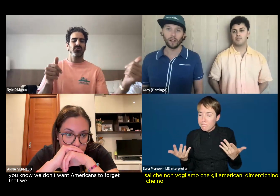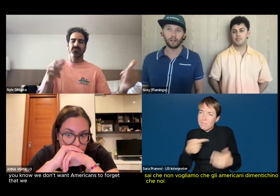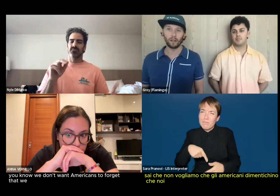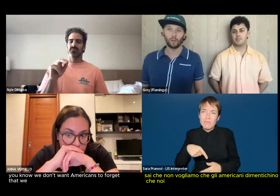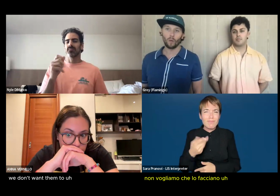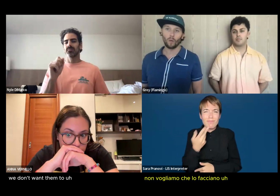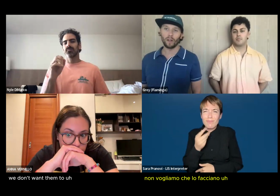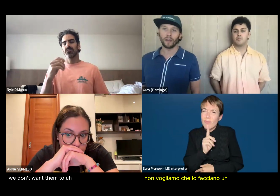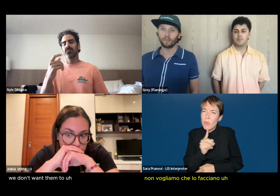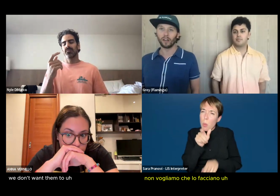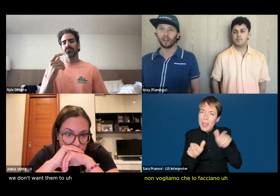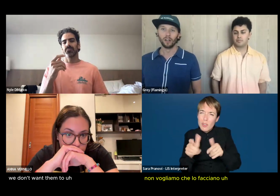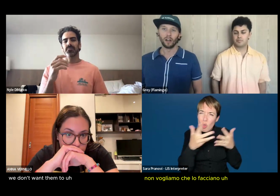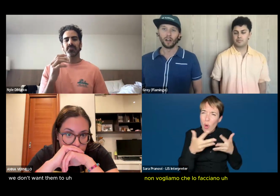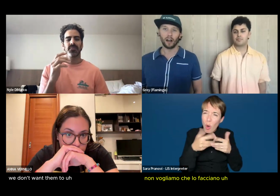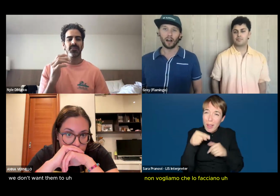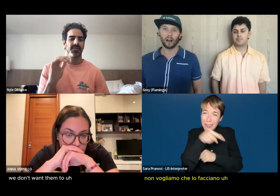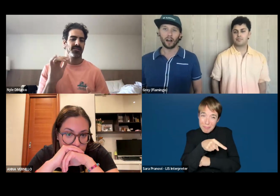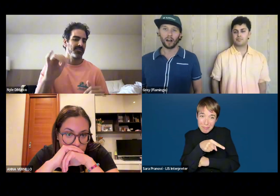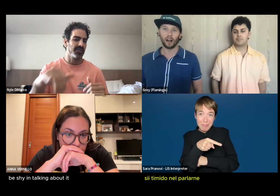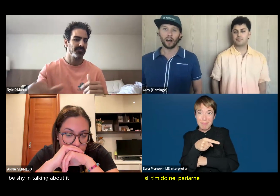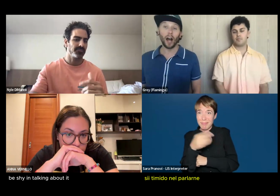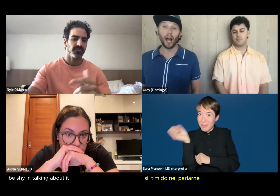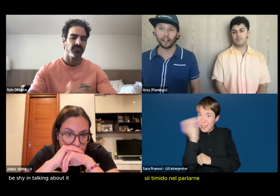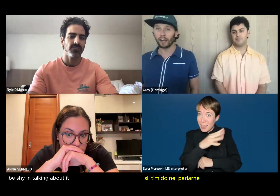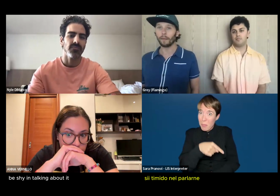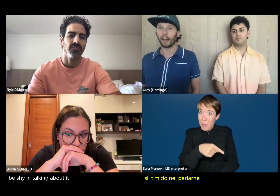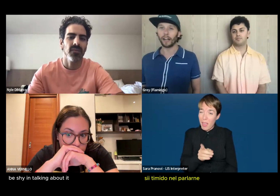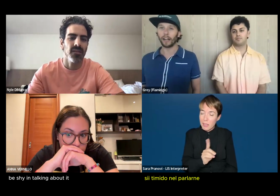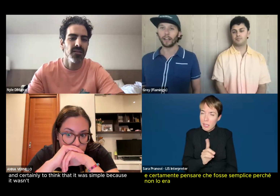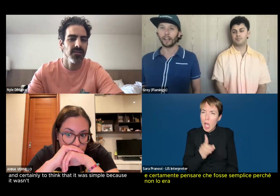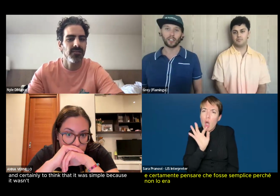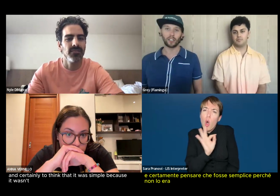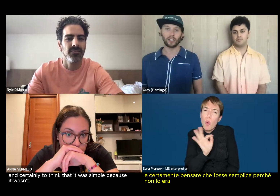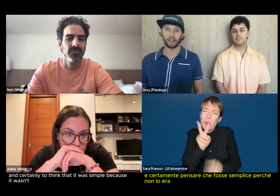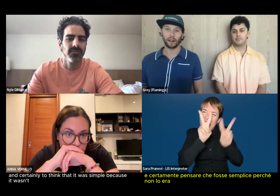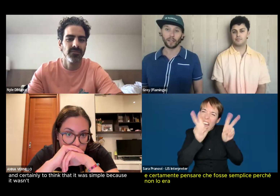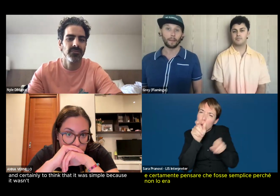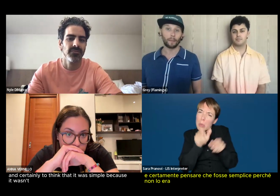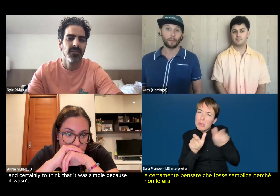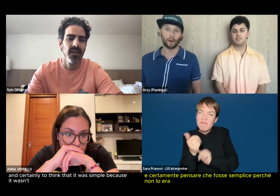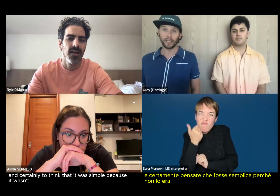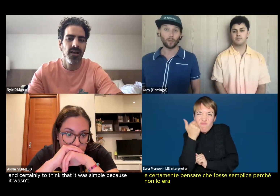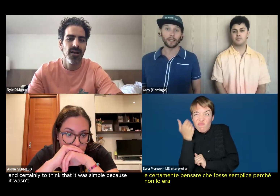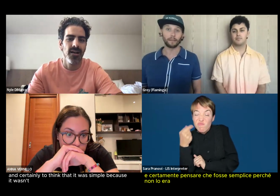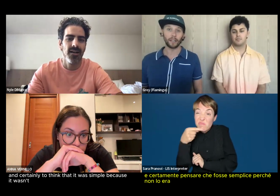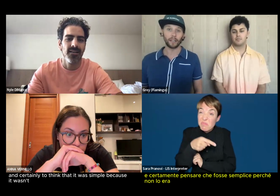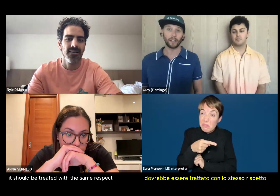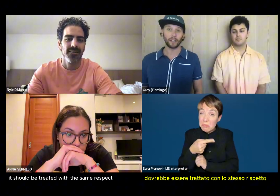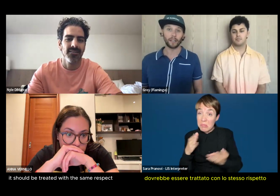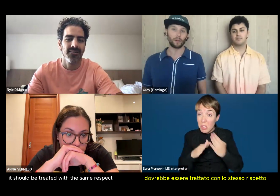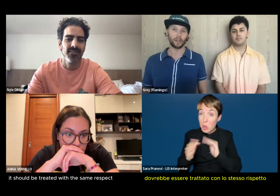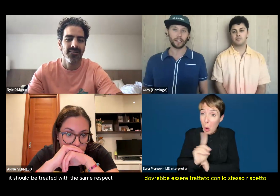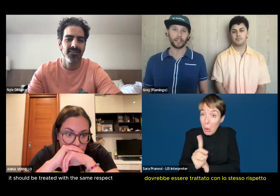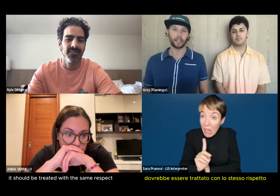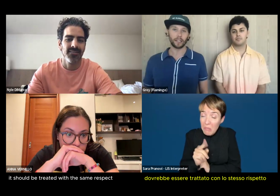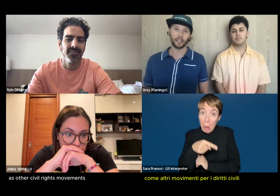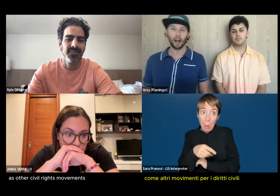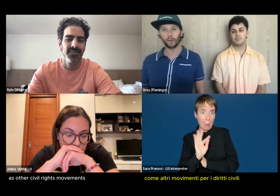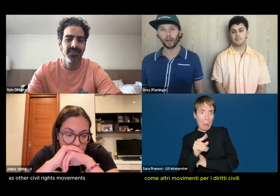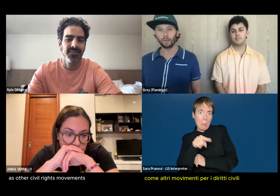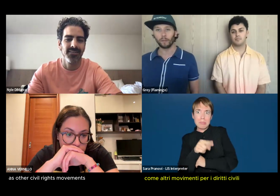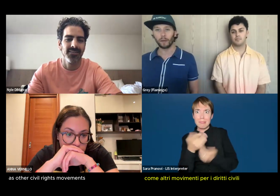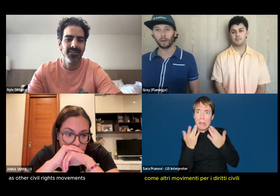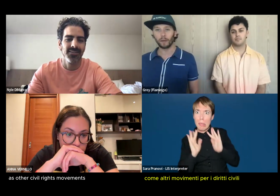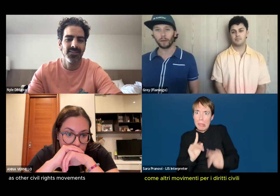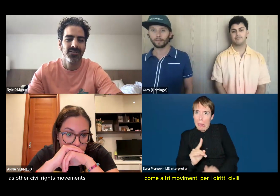forget that. We don't want them to be shy in talking about it, and certainly to think that it was simple, because it wasn't. It should be treated with the same respect as